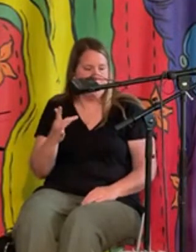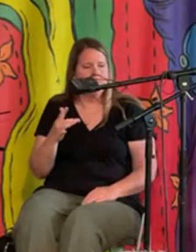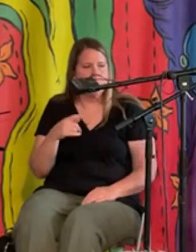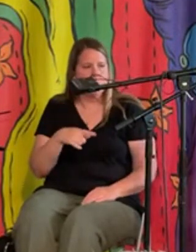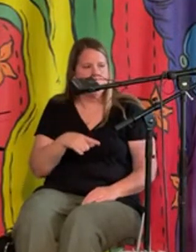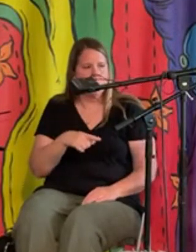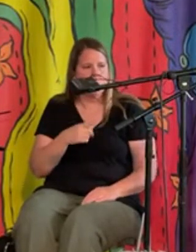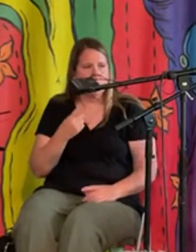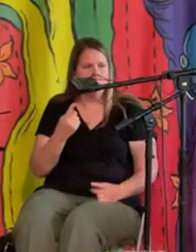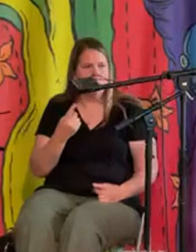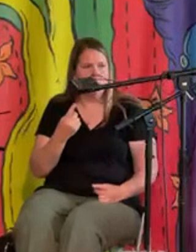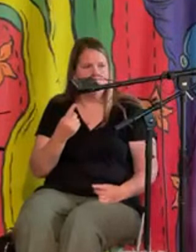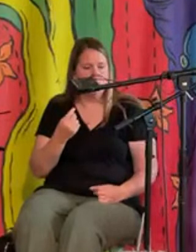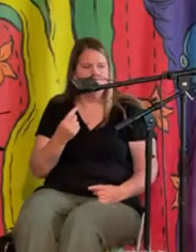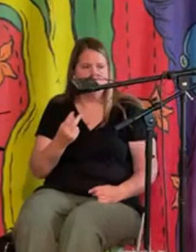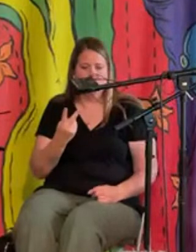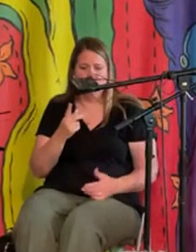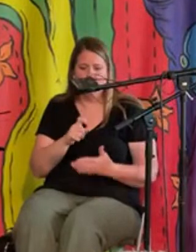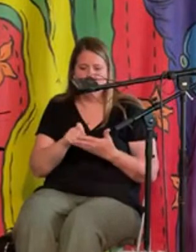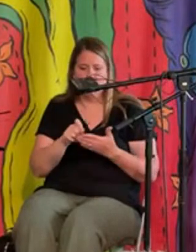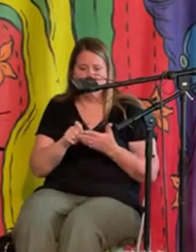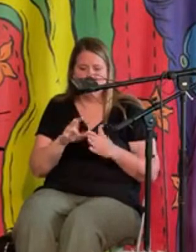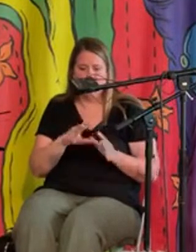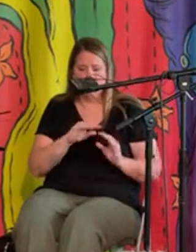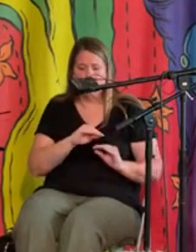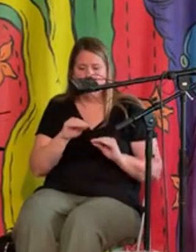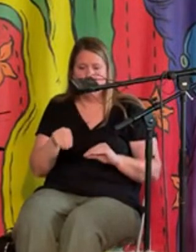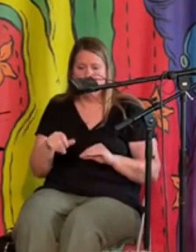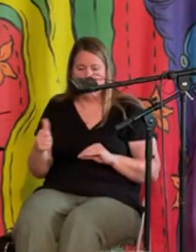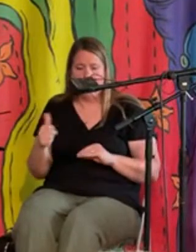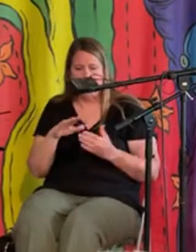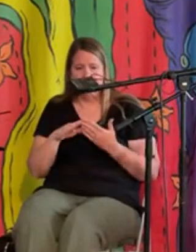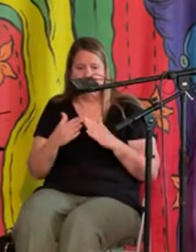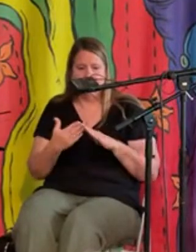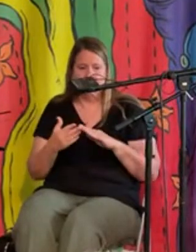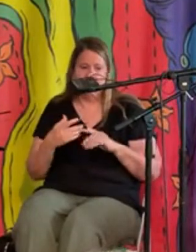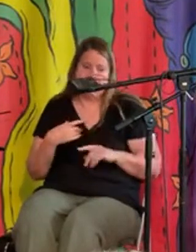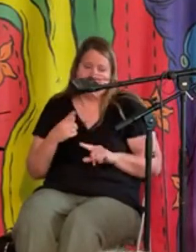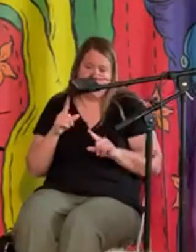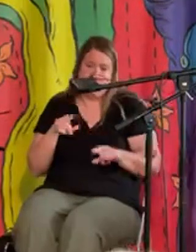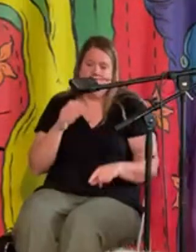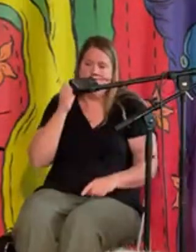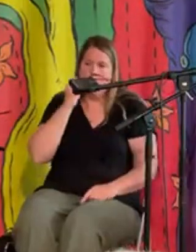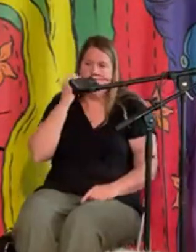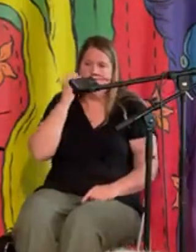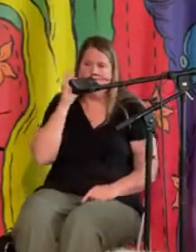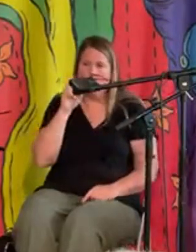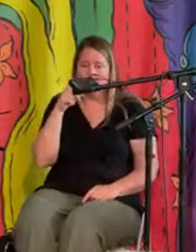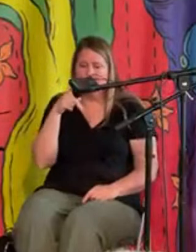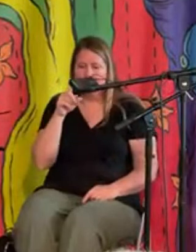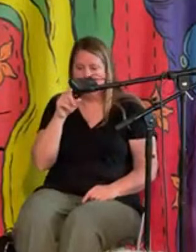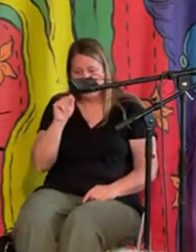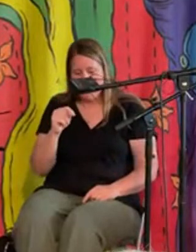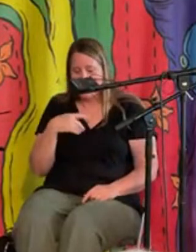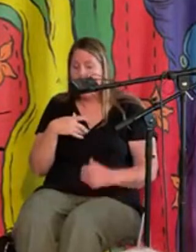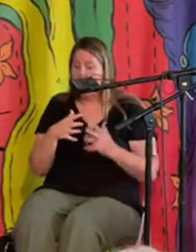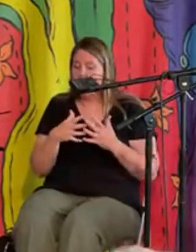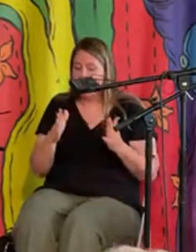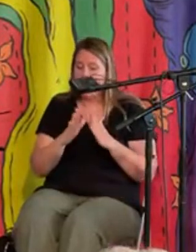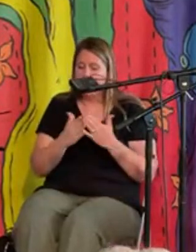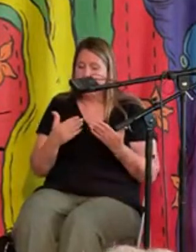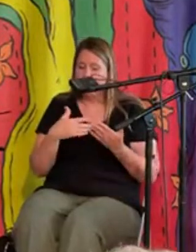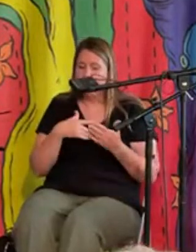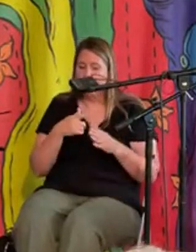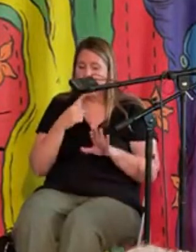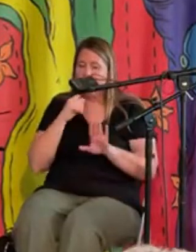you're two writers and you move to another city? You go to Home Depot because, you know, you have a lot of books. You need nails for the wall to know